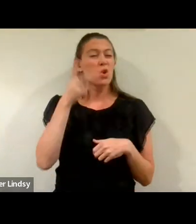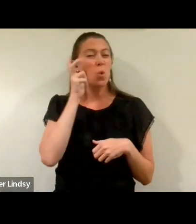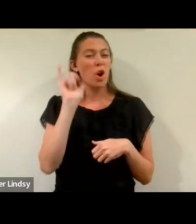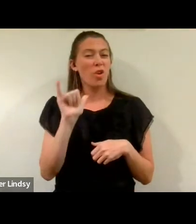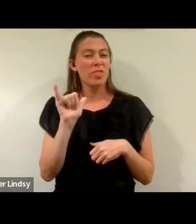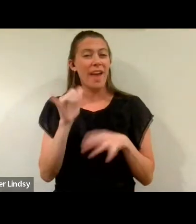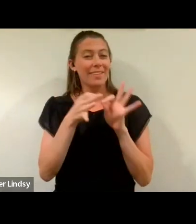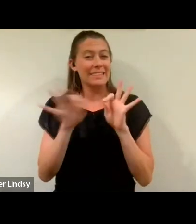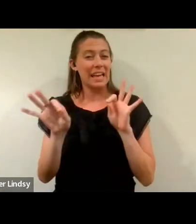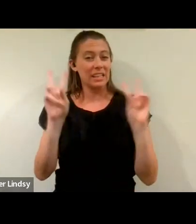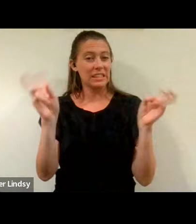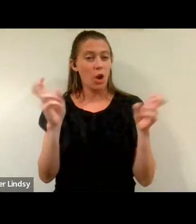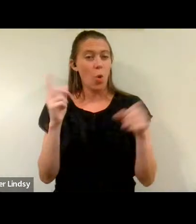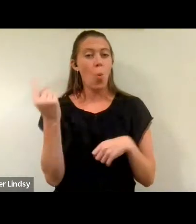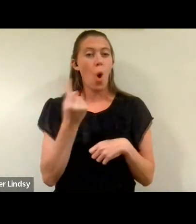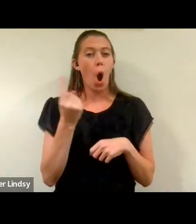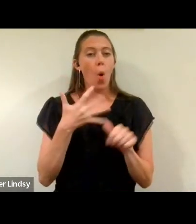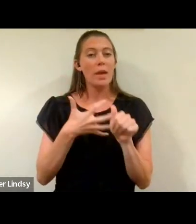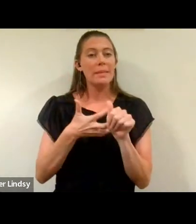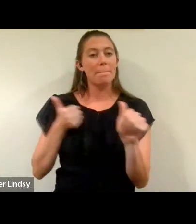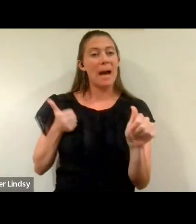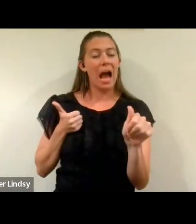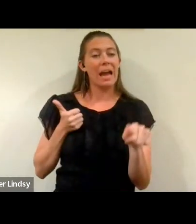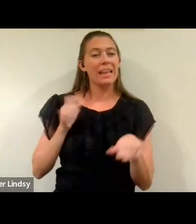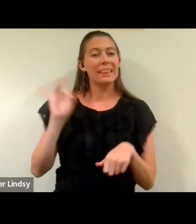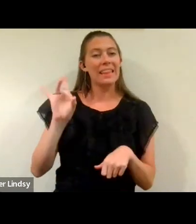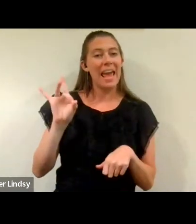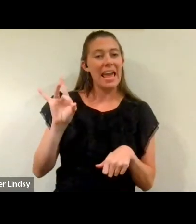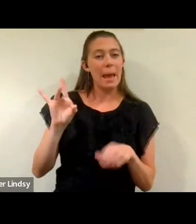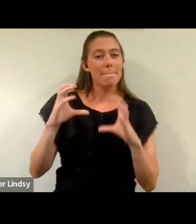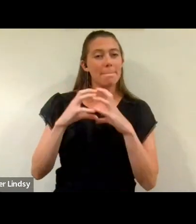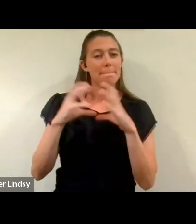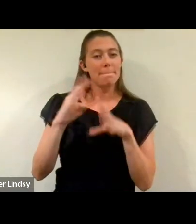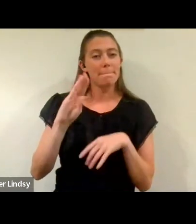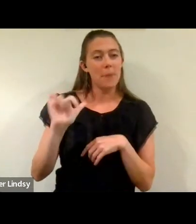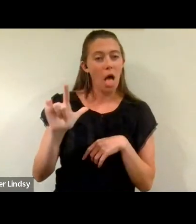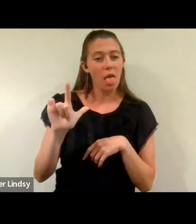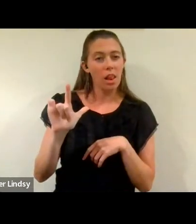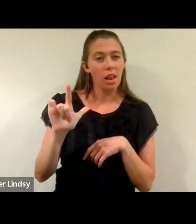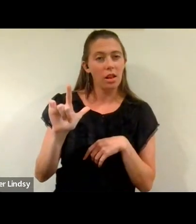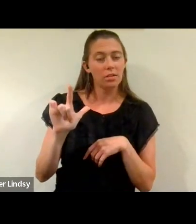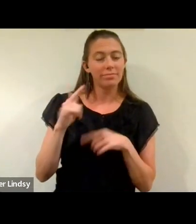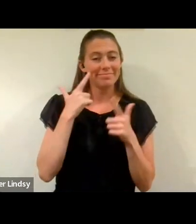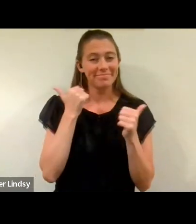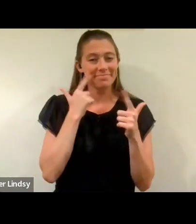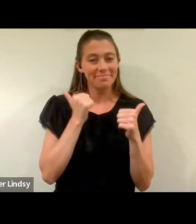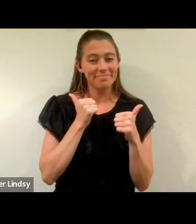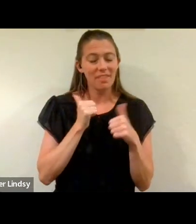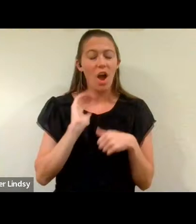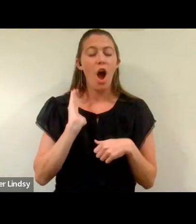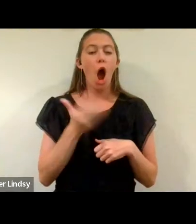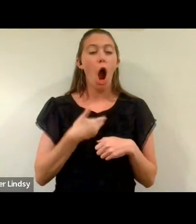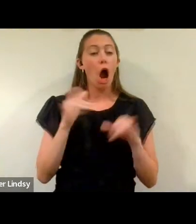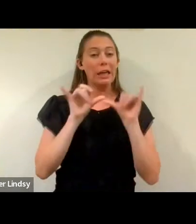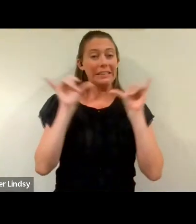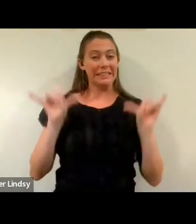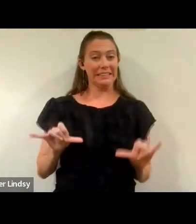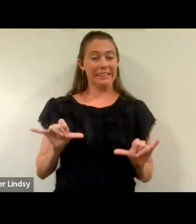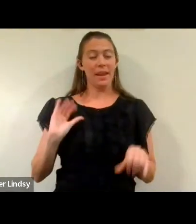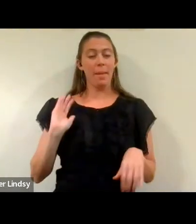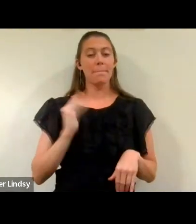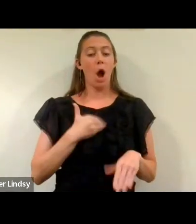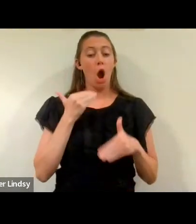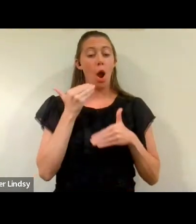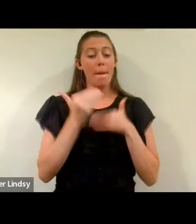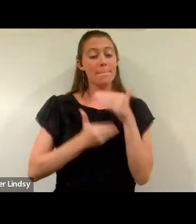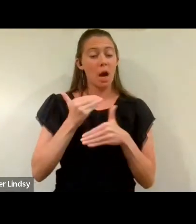So our systems and our processes when it comes to small population like Pacific Islander,